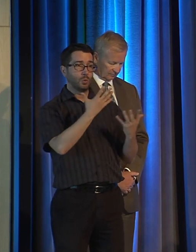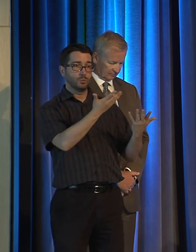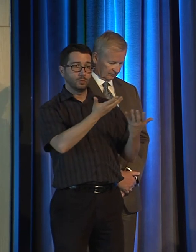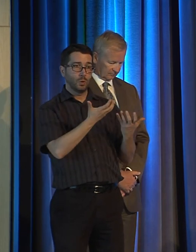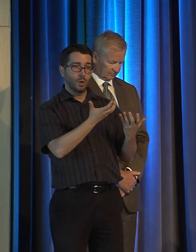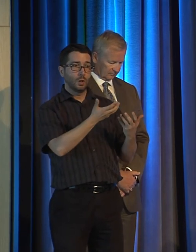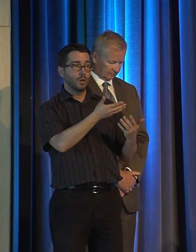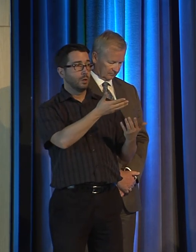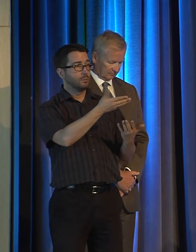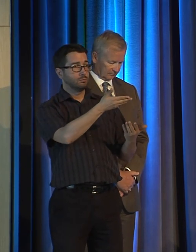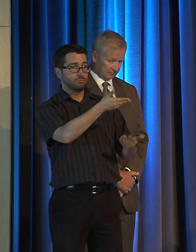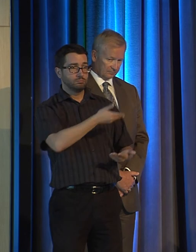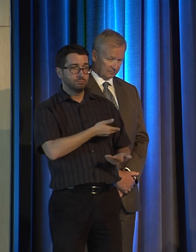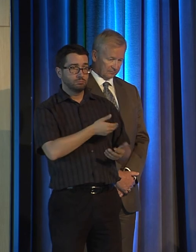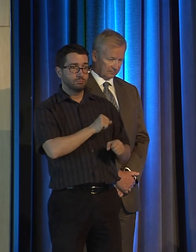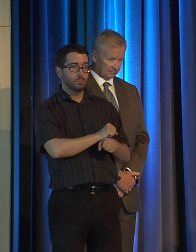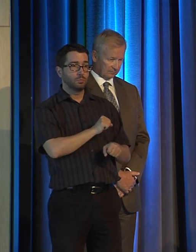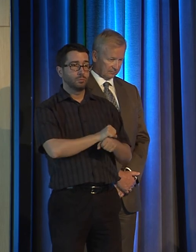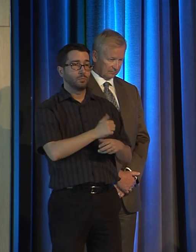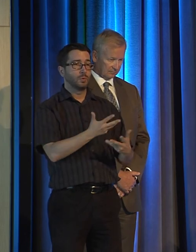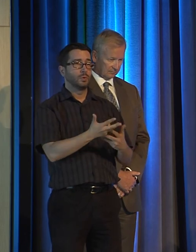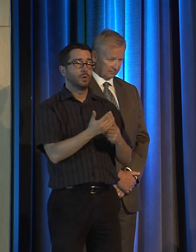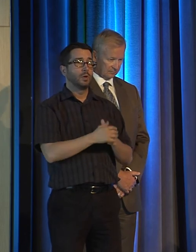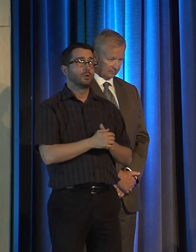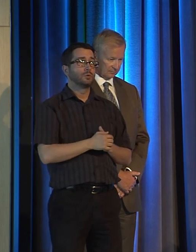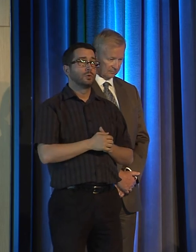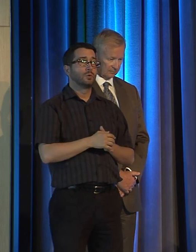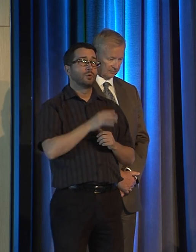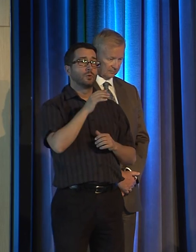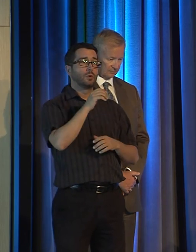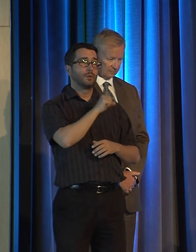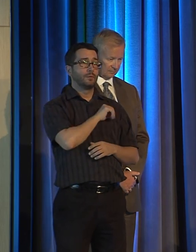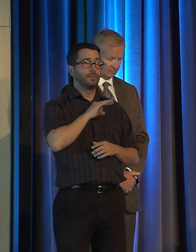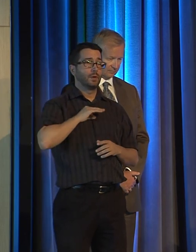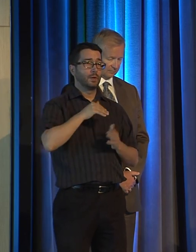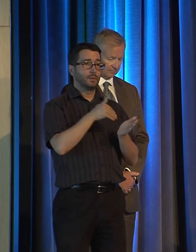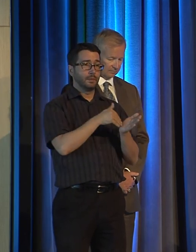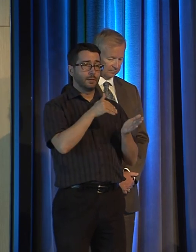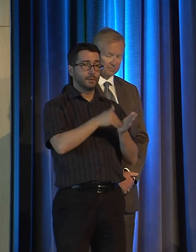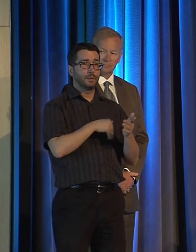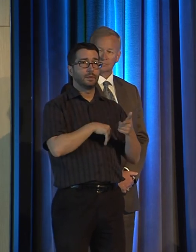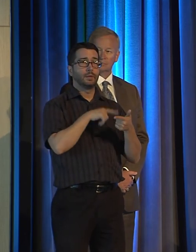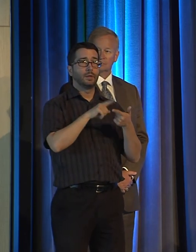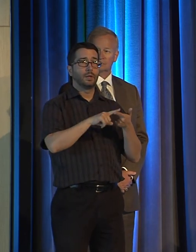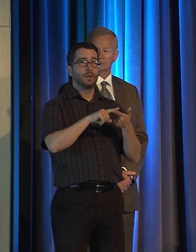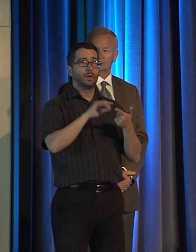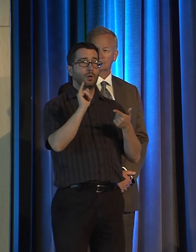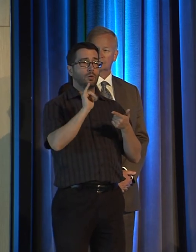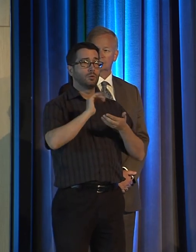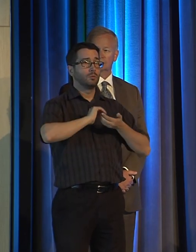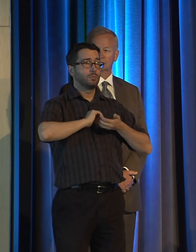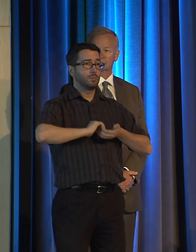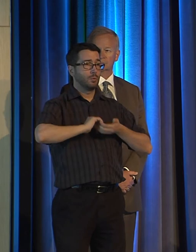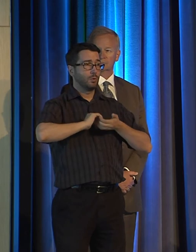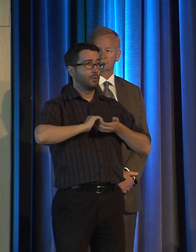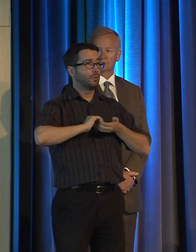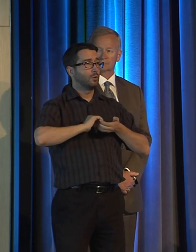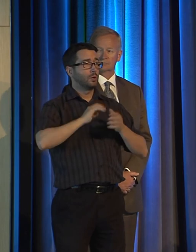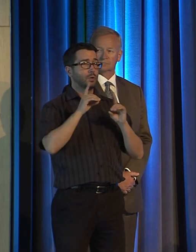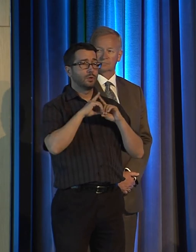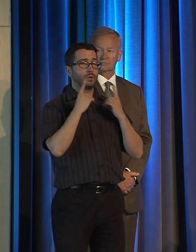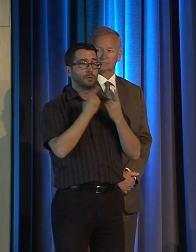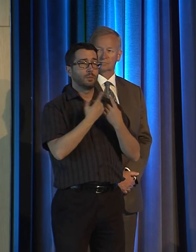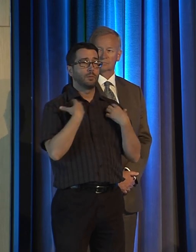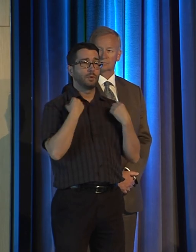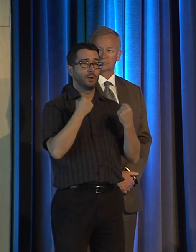them. And so with the Faculty of Medicine and also with our partners, the Department of